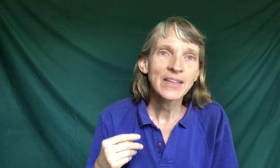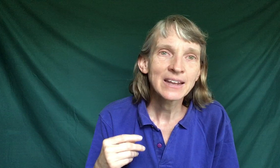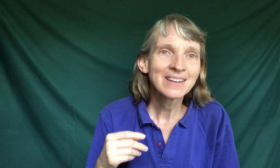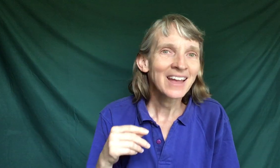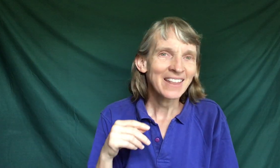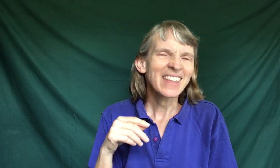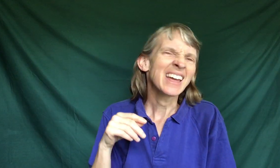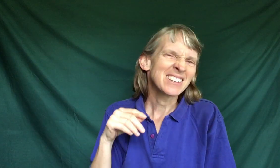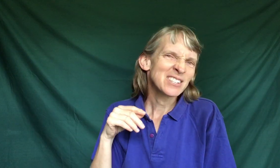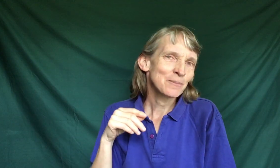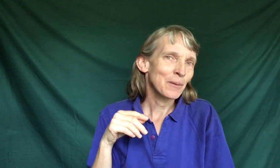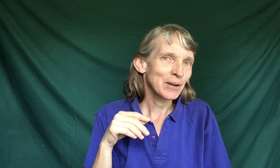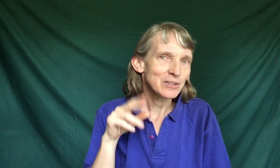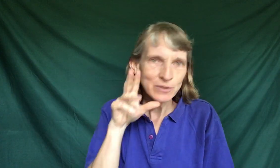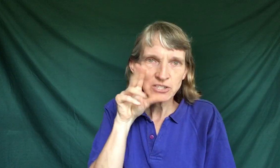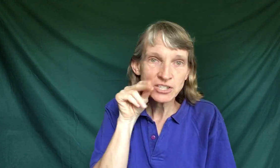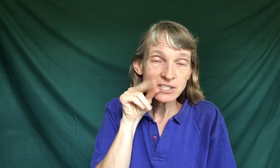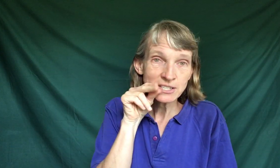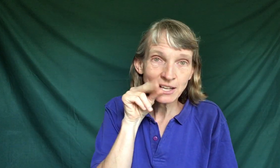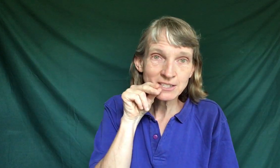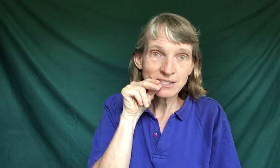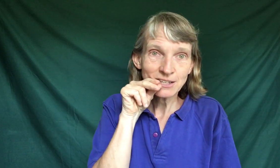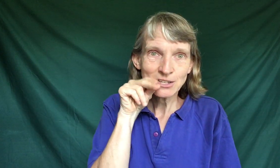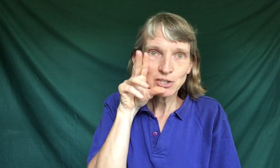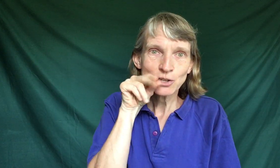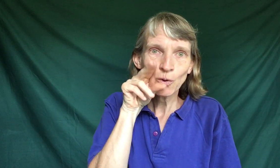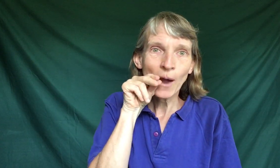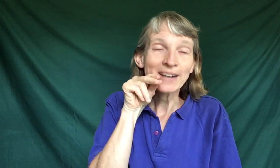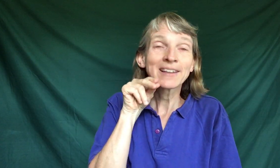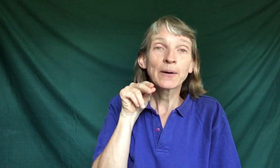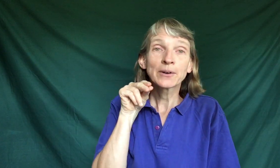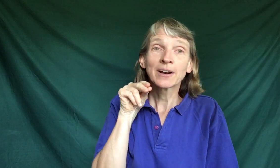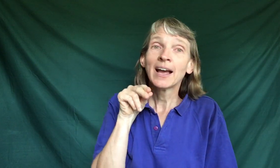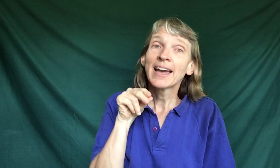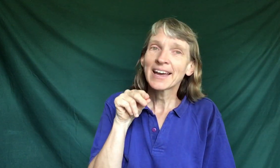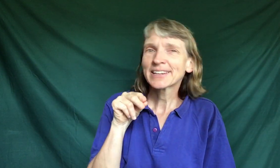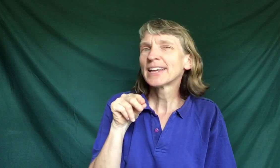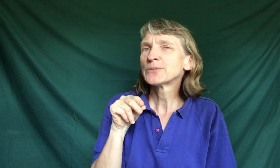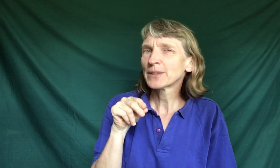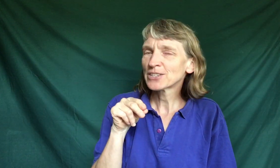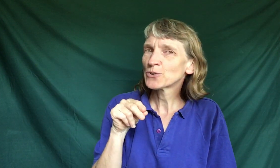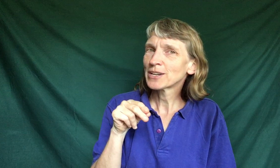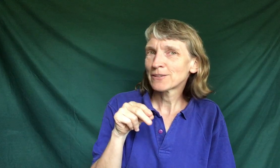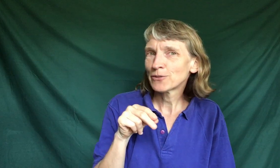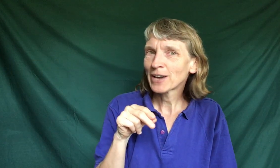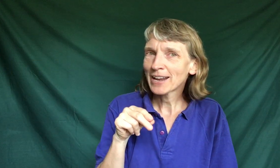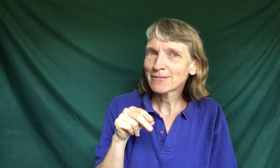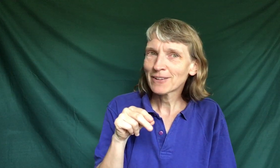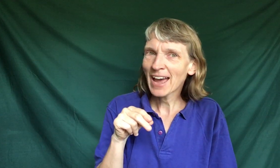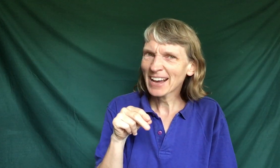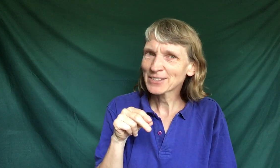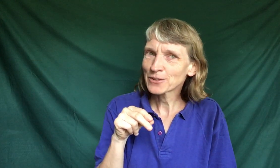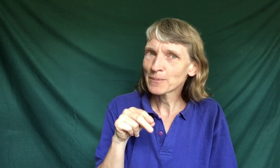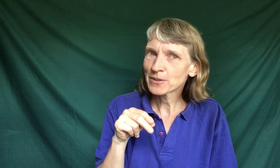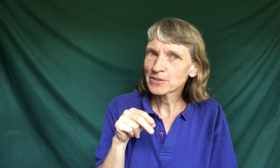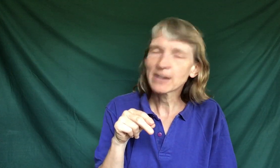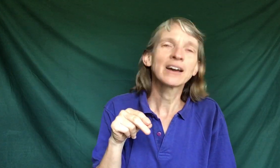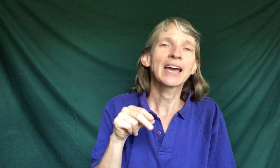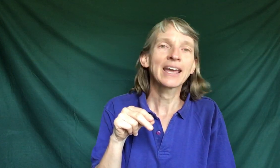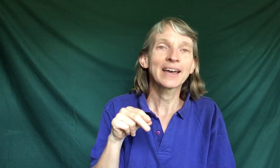then at the end, you might want to do that. She's quacked louder. And kids really enjoyed it if you kind of act out the mother duck.